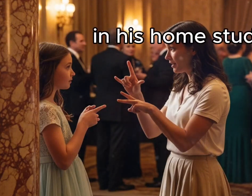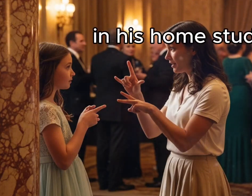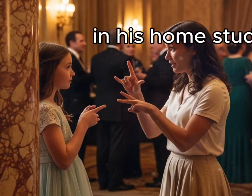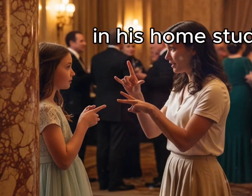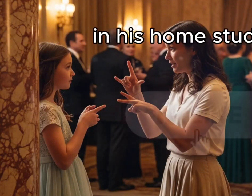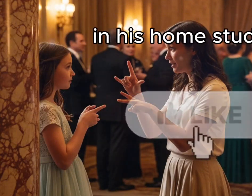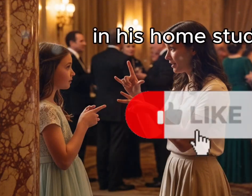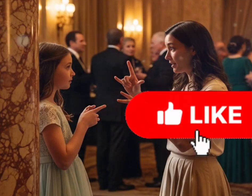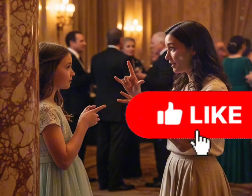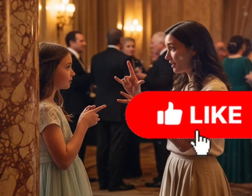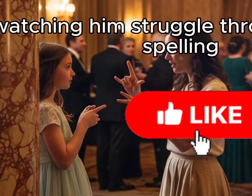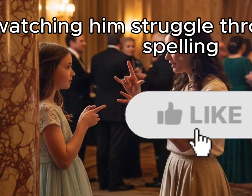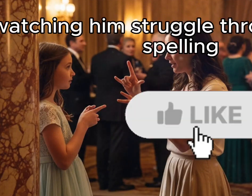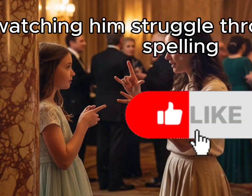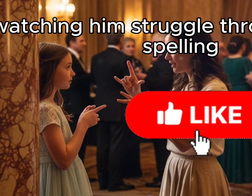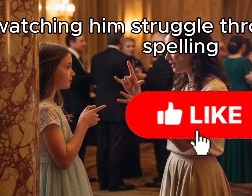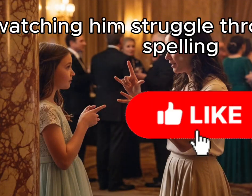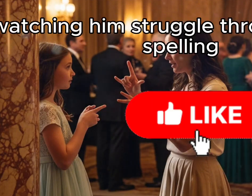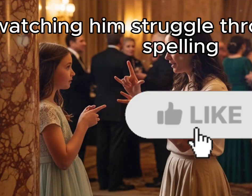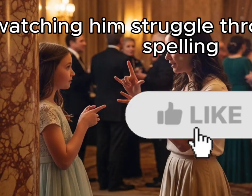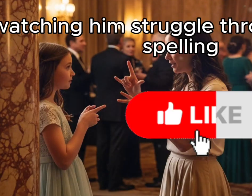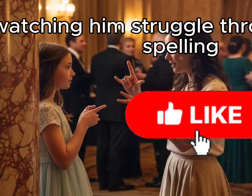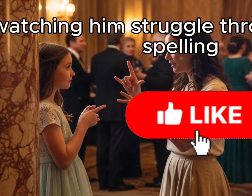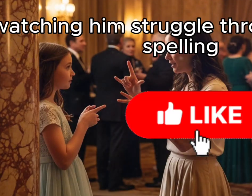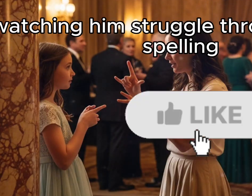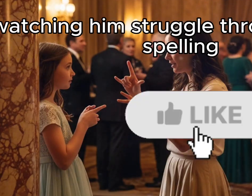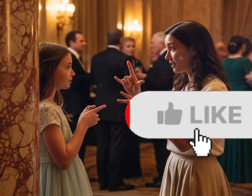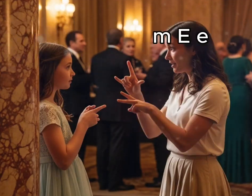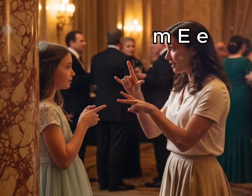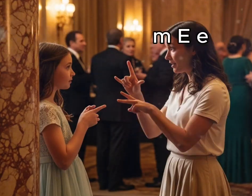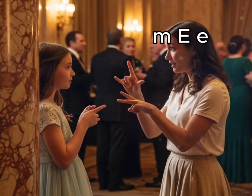home study, watching him struggle through fingerspelling.